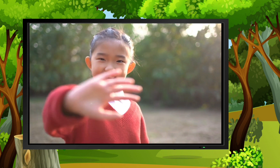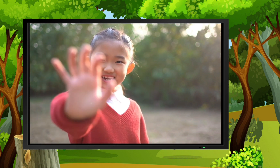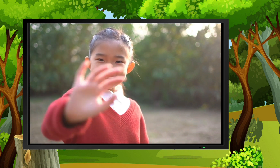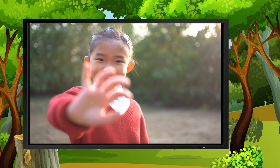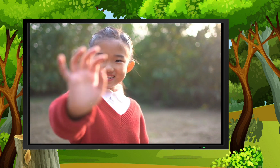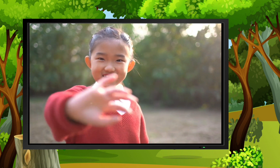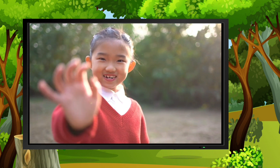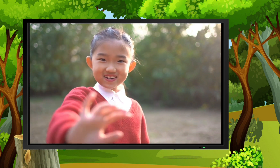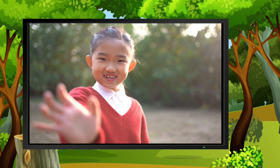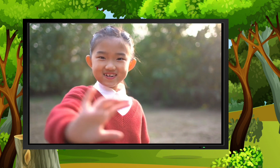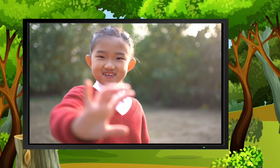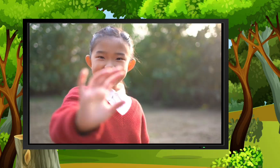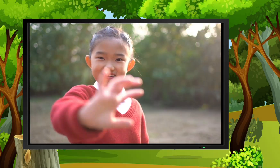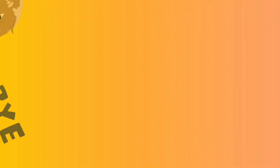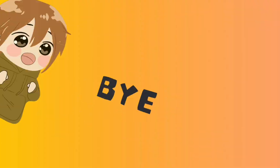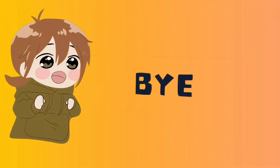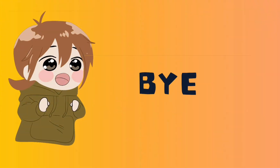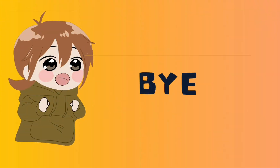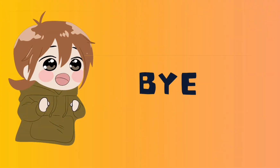Hello.